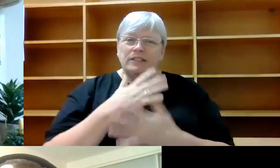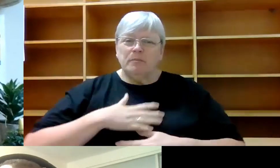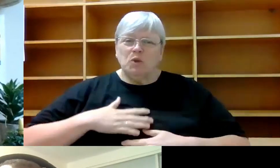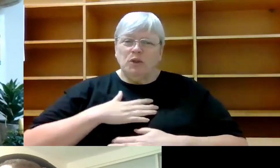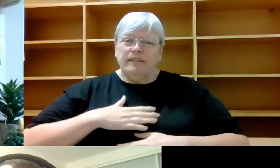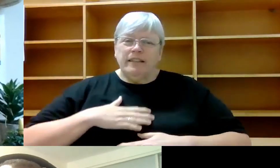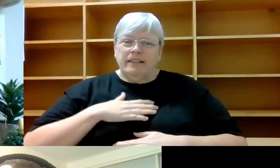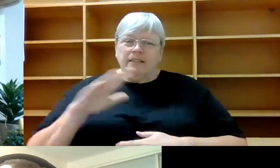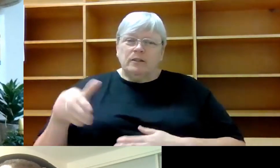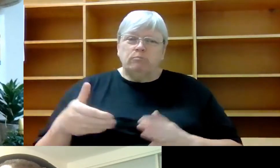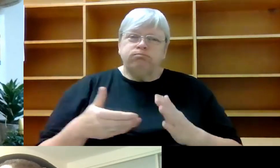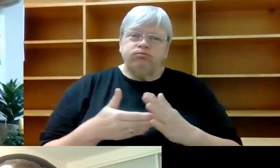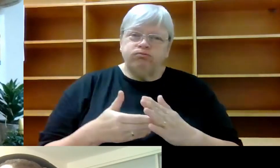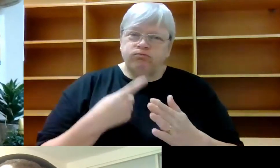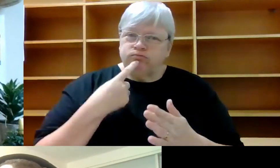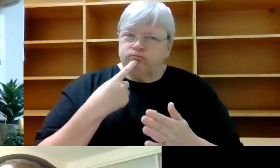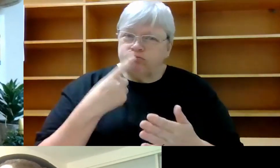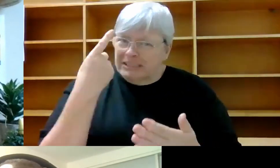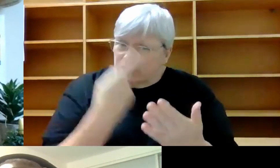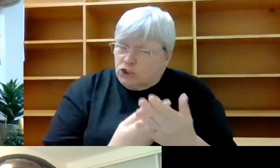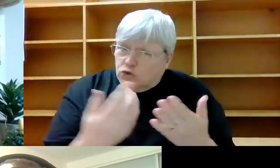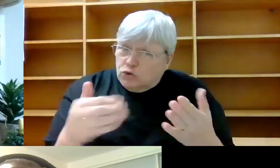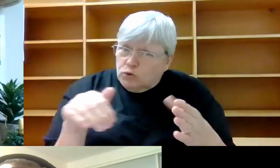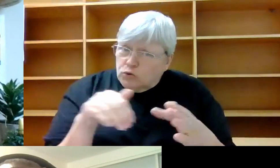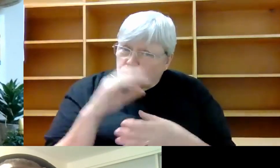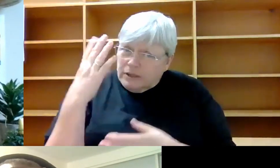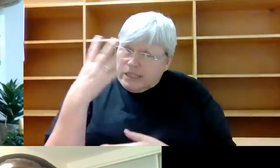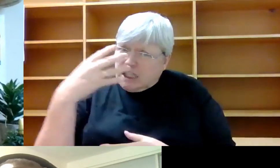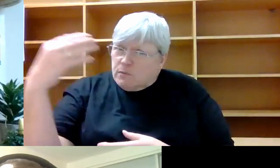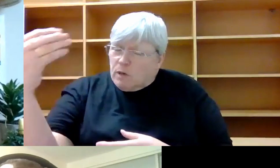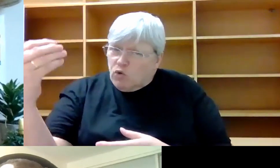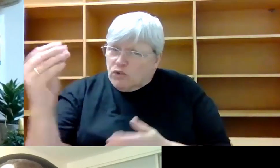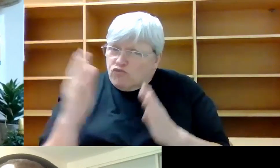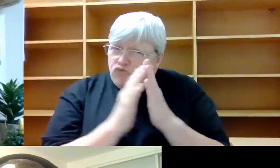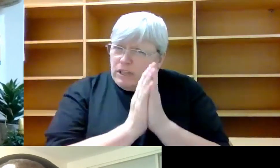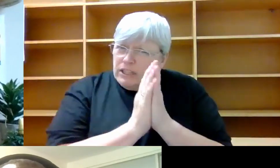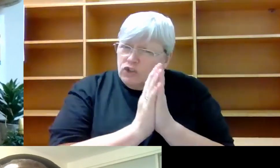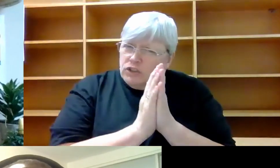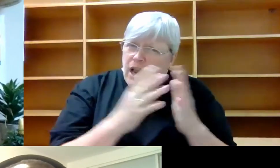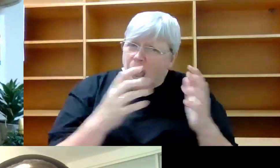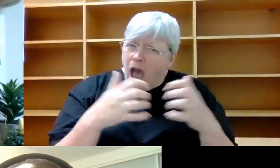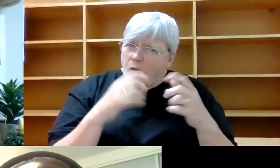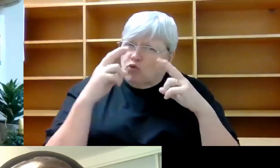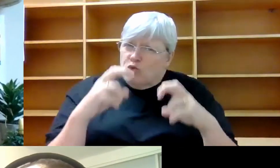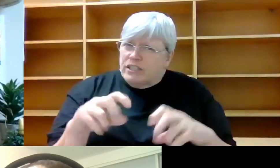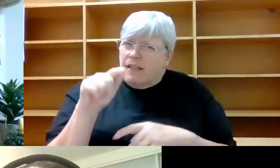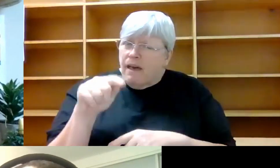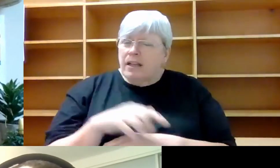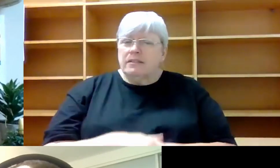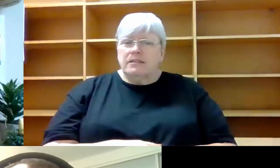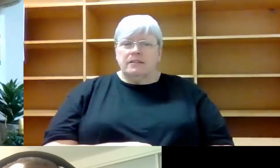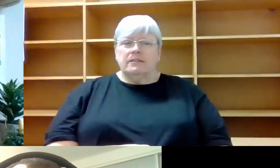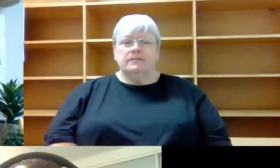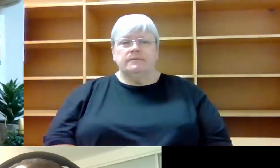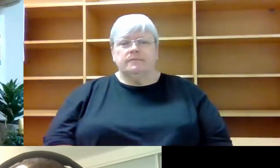you tell us about your decision to include a spiritual element to the novel and how you researched this aspect of the story? Yes, that was